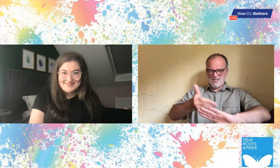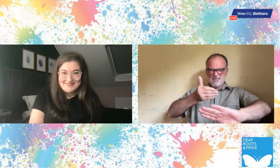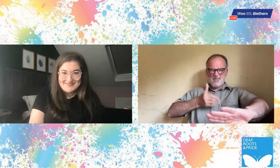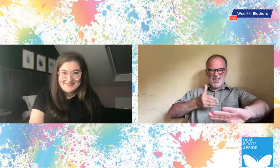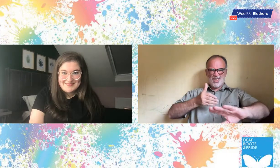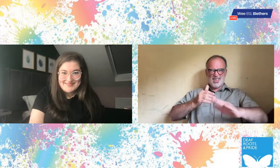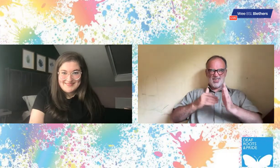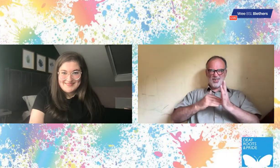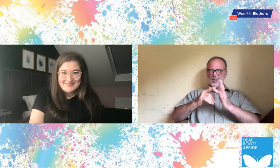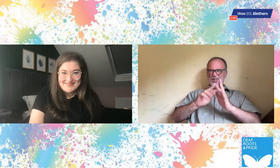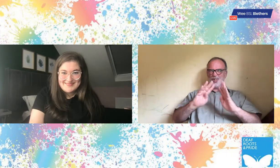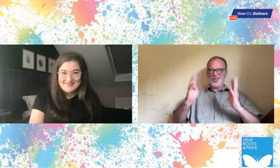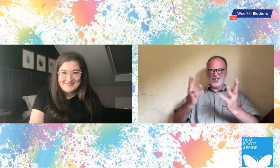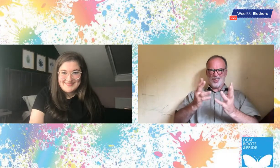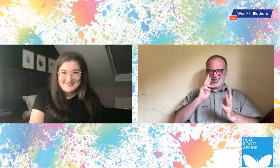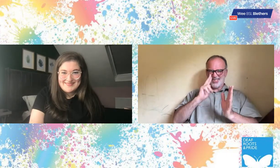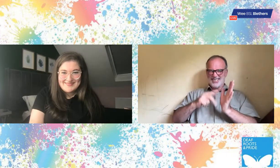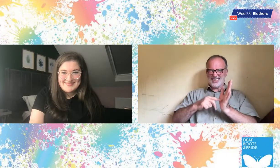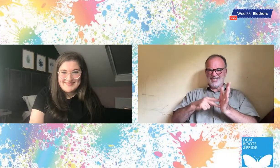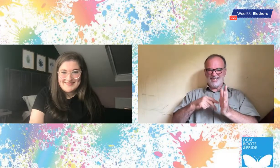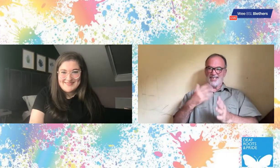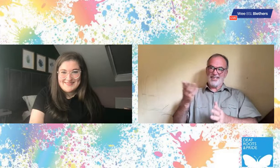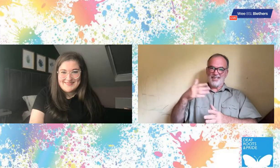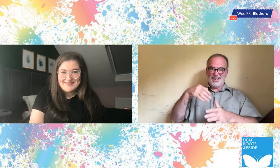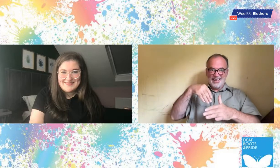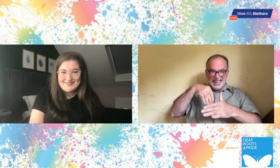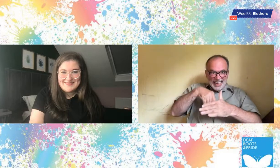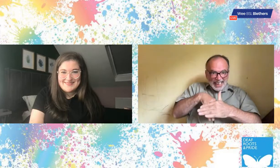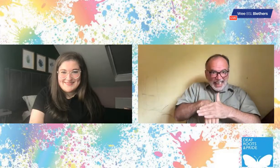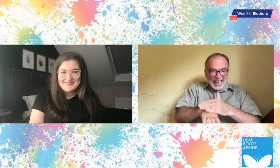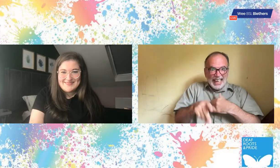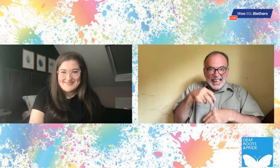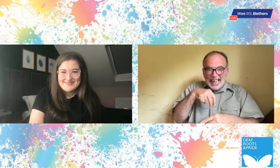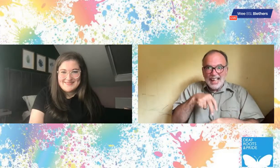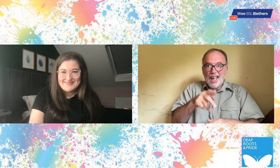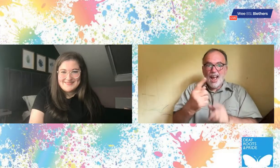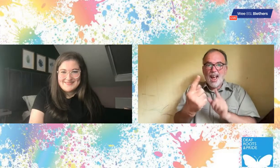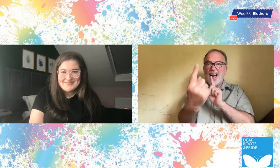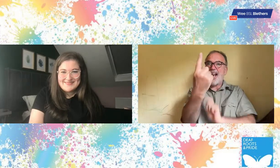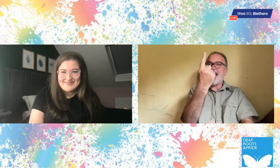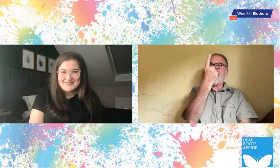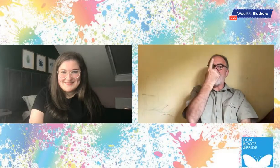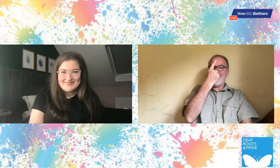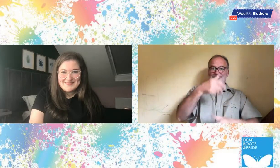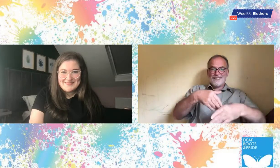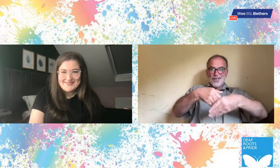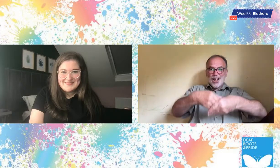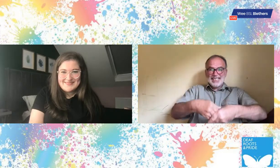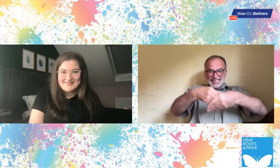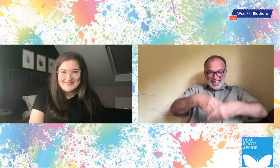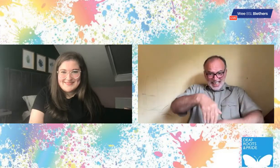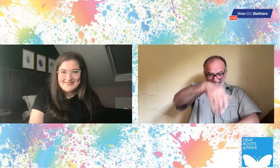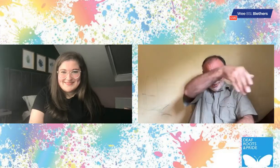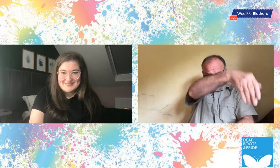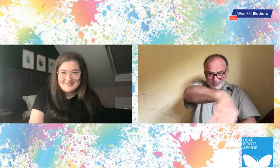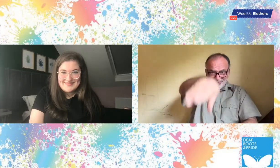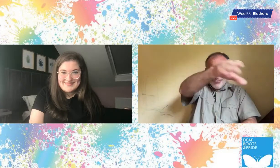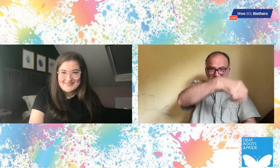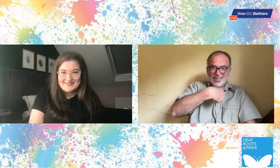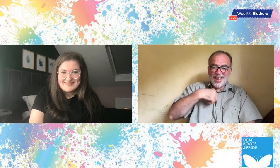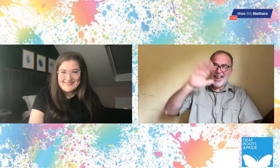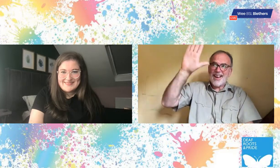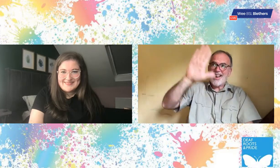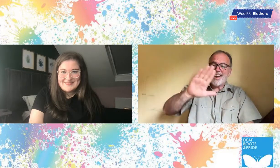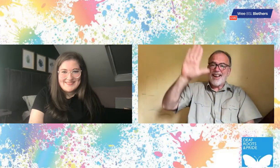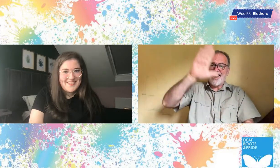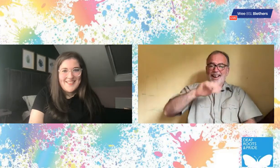you kidding? So, zoos are always, as you know, kind of very enclosed. You're standing on the outside of the enclosure,